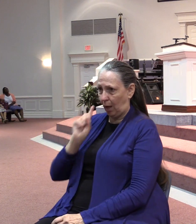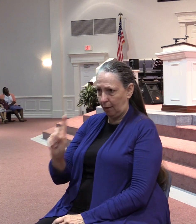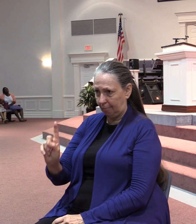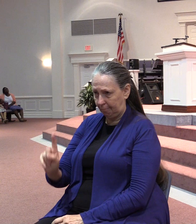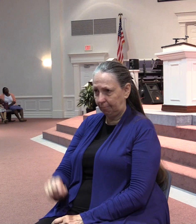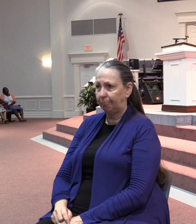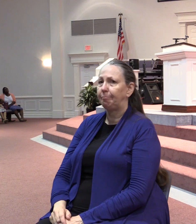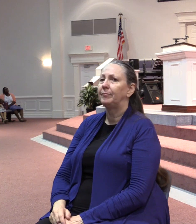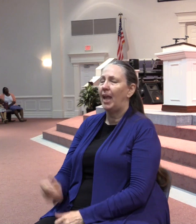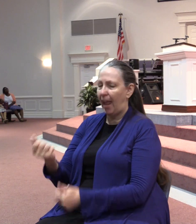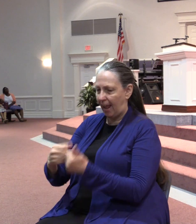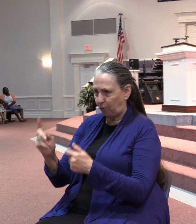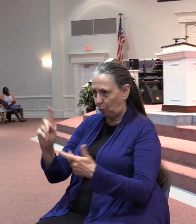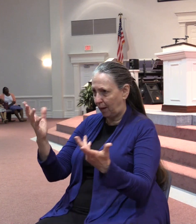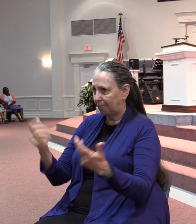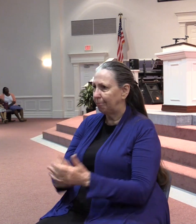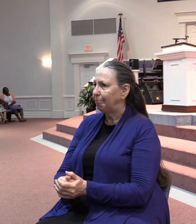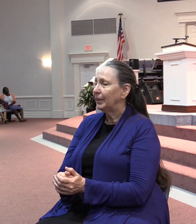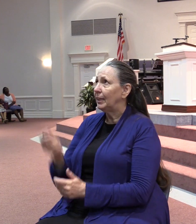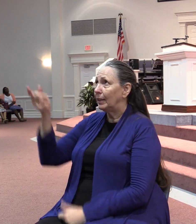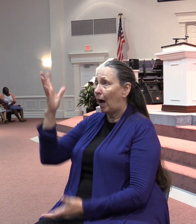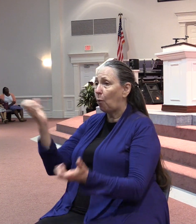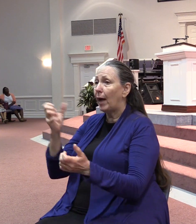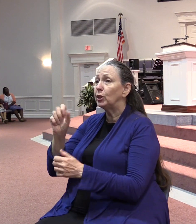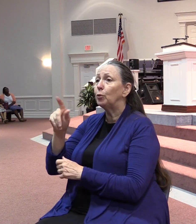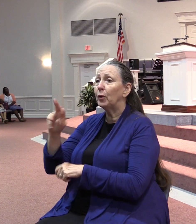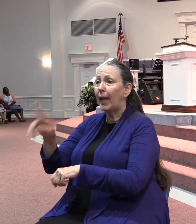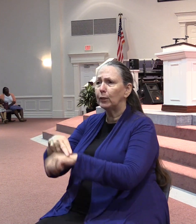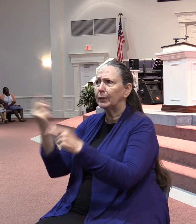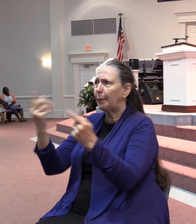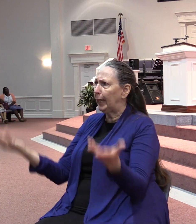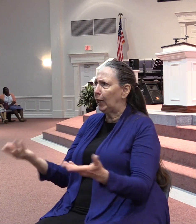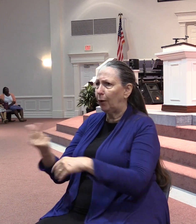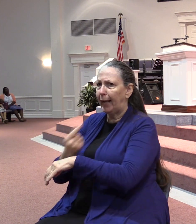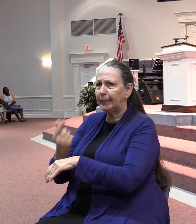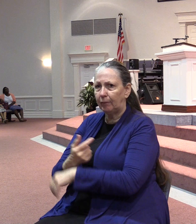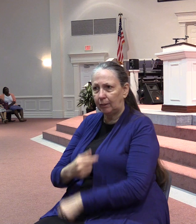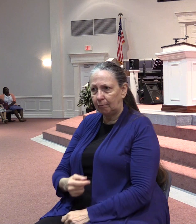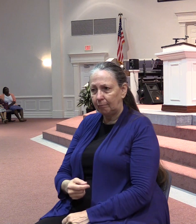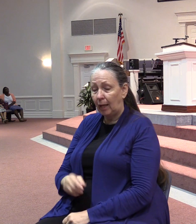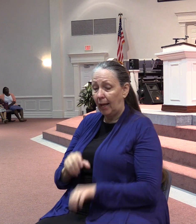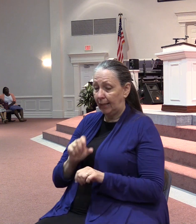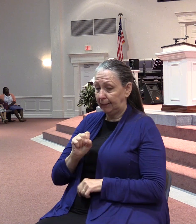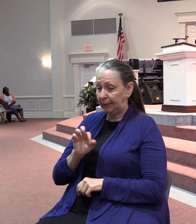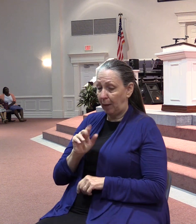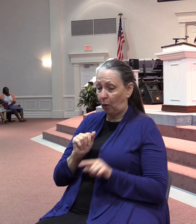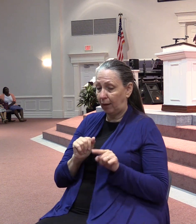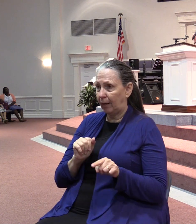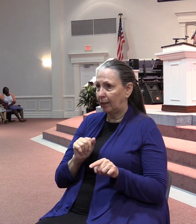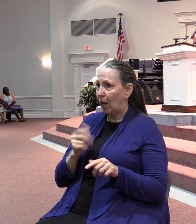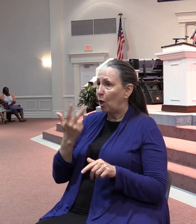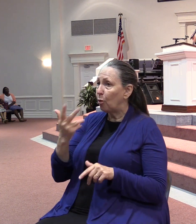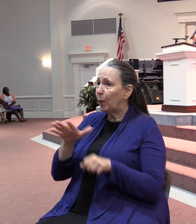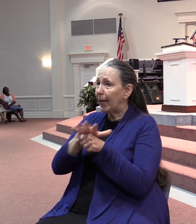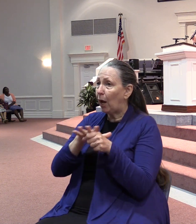the same desire to do something supernatural in Gainesville. As a matter of fact, Samaria is one of only three regions